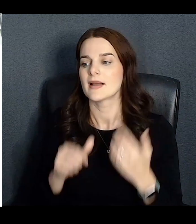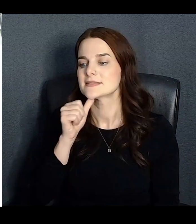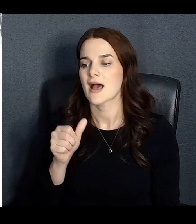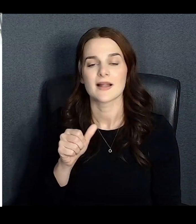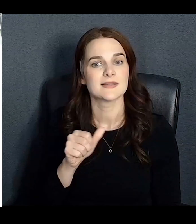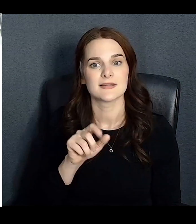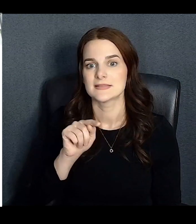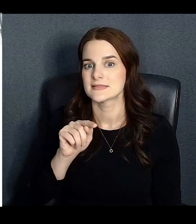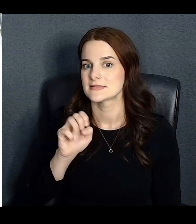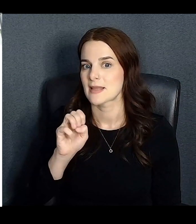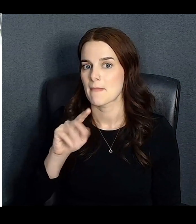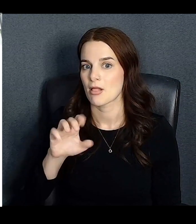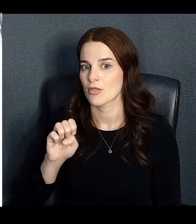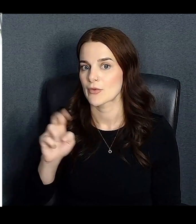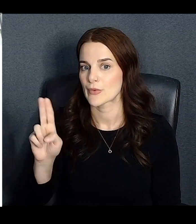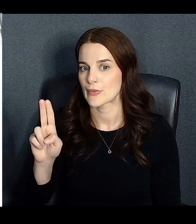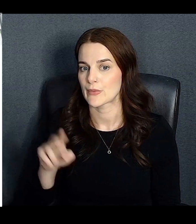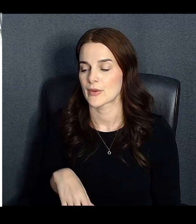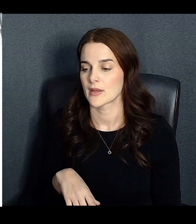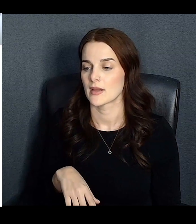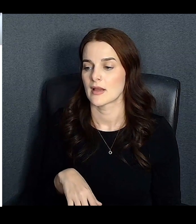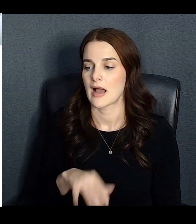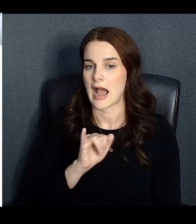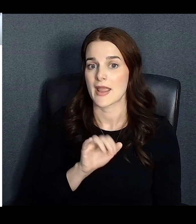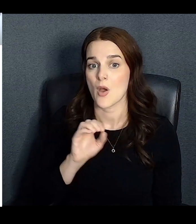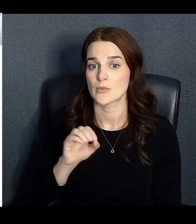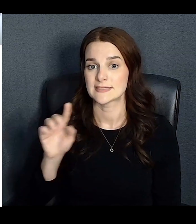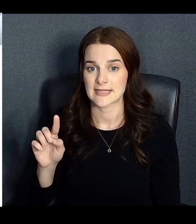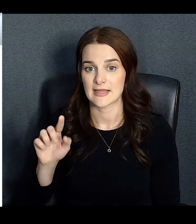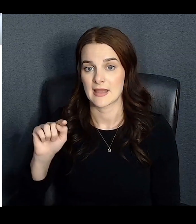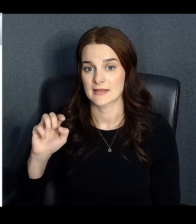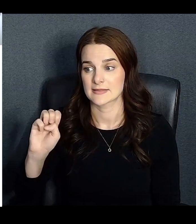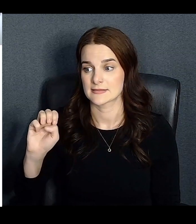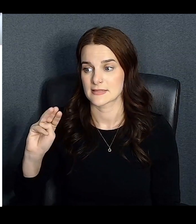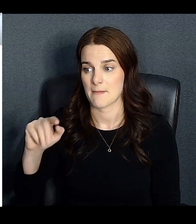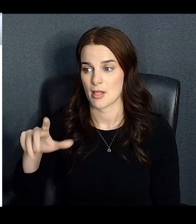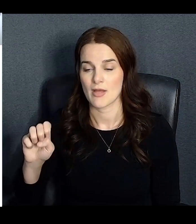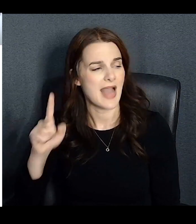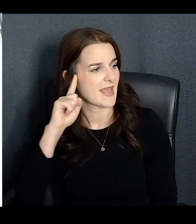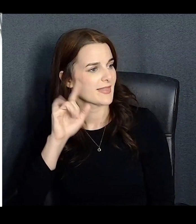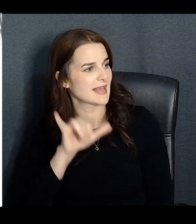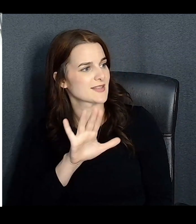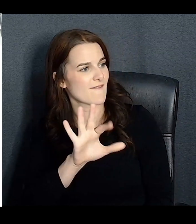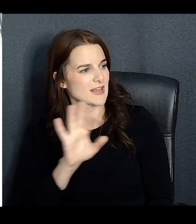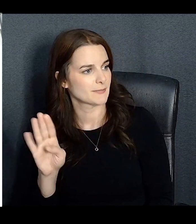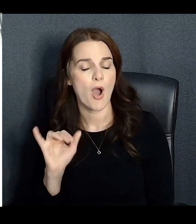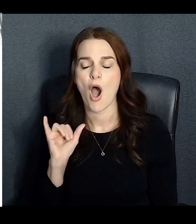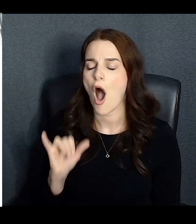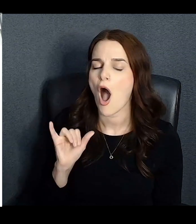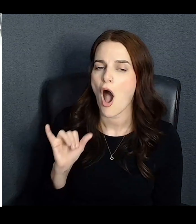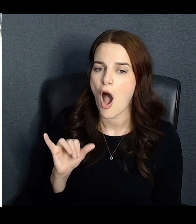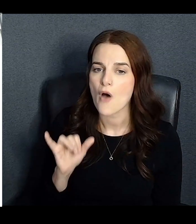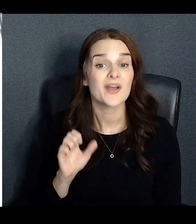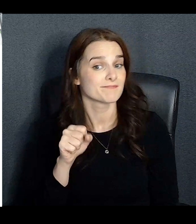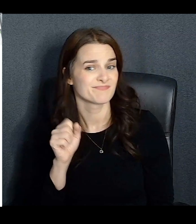just realized it's not Temple U. It's just IOD Temple. IOD Temple U, I think is their Facebook. Oh, got it. Okay, Yeah, cool. I